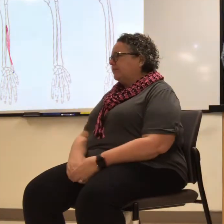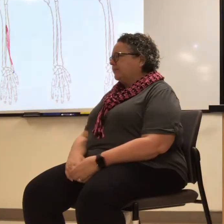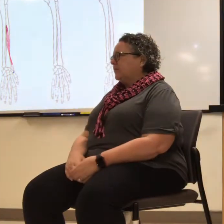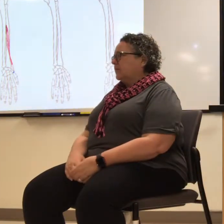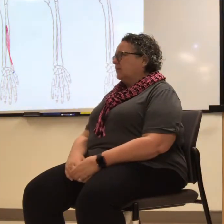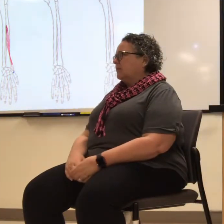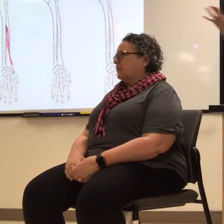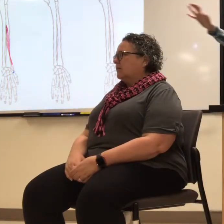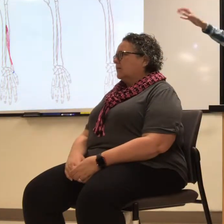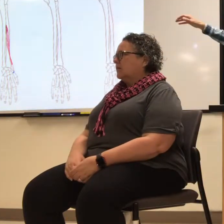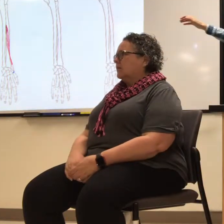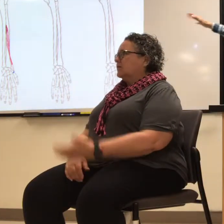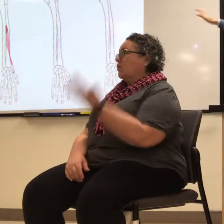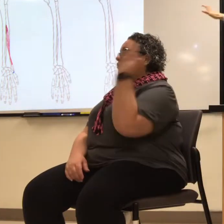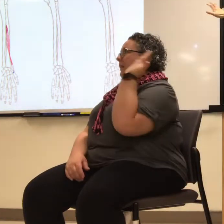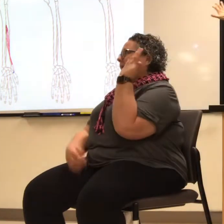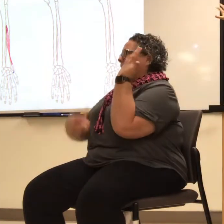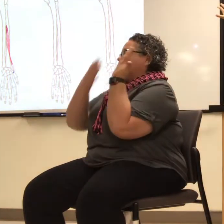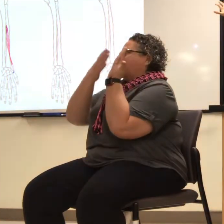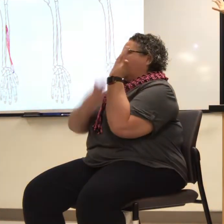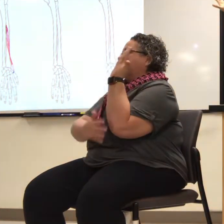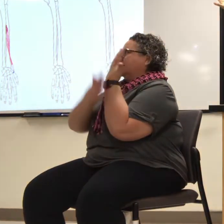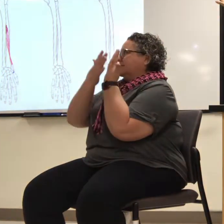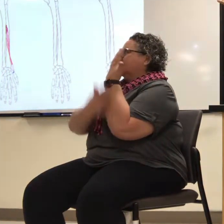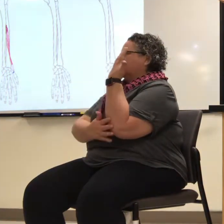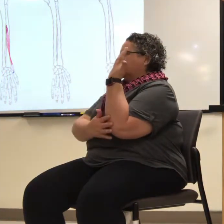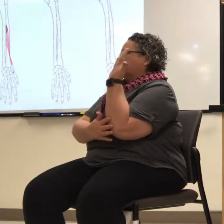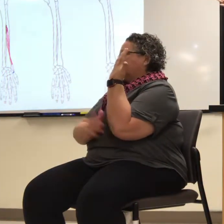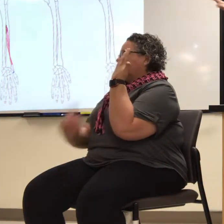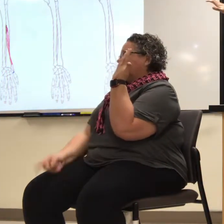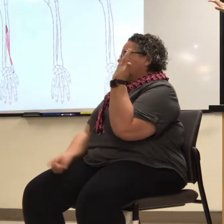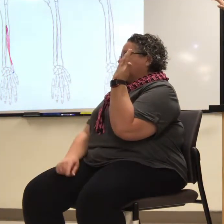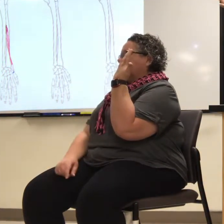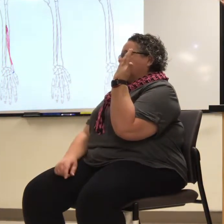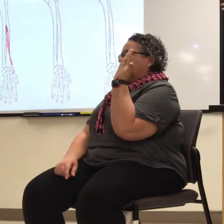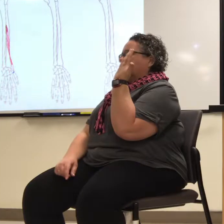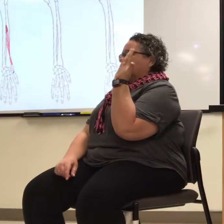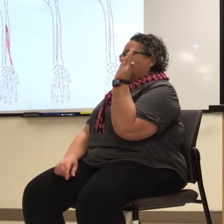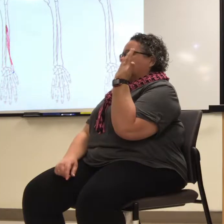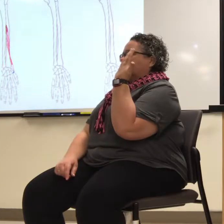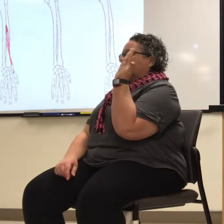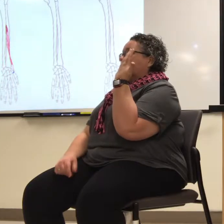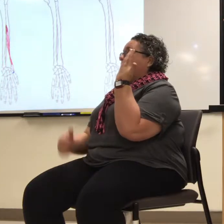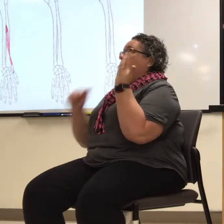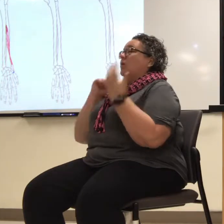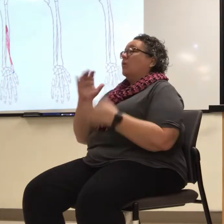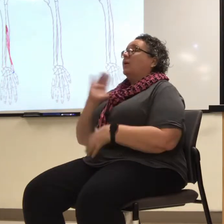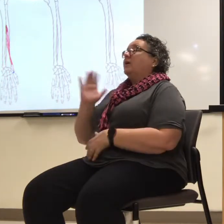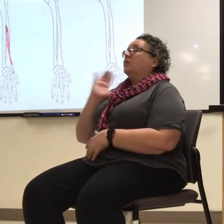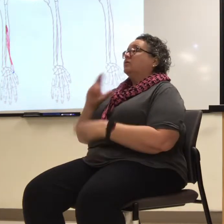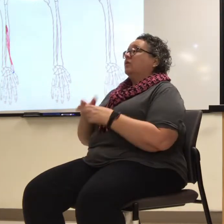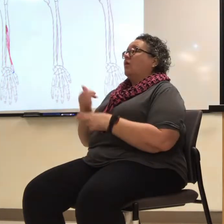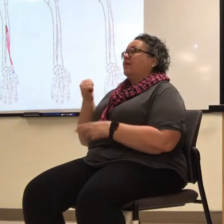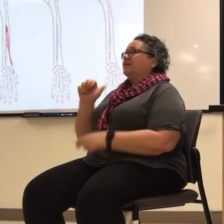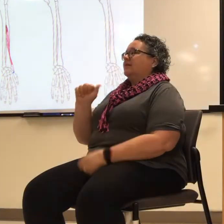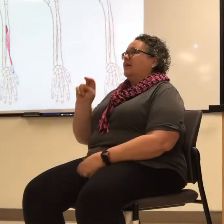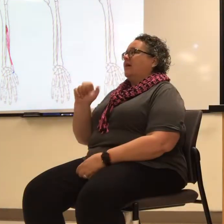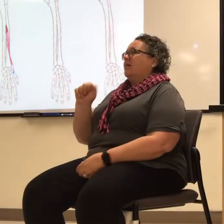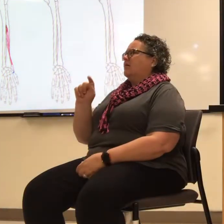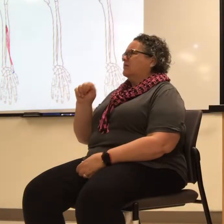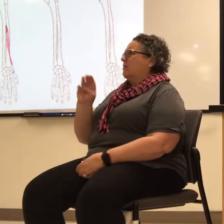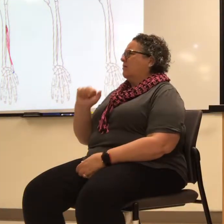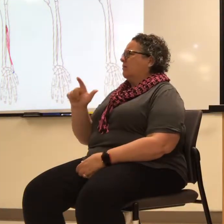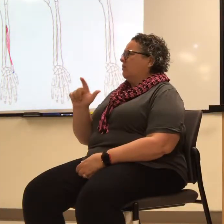On some people, if you kind of like abduct your thumb, these tendons pop out. They used to call this the anatomical snuff box. But